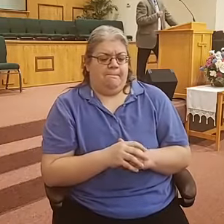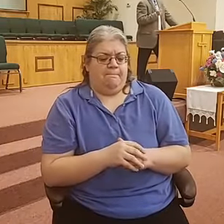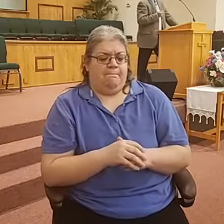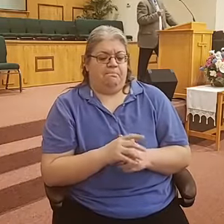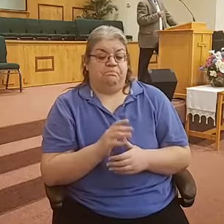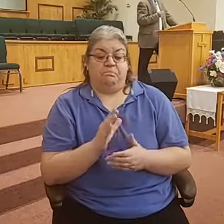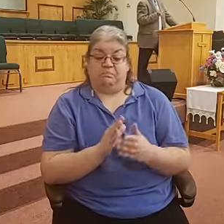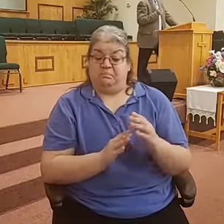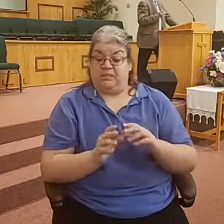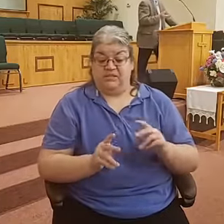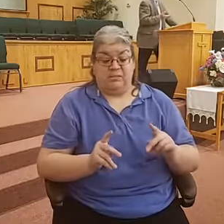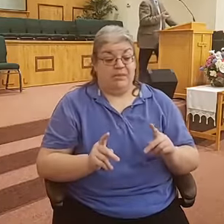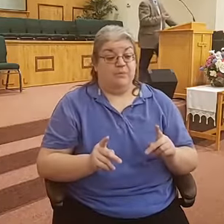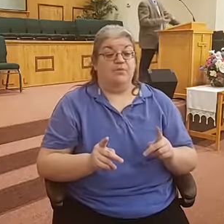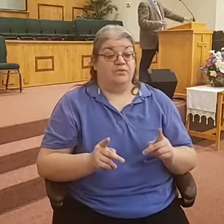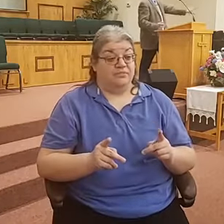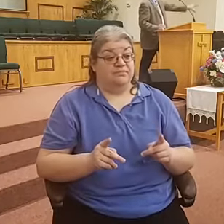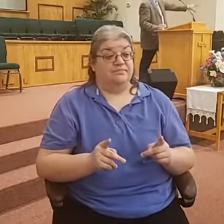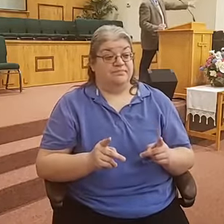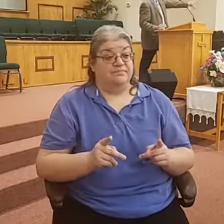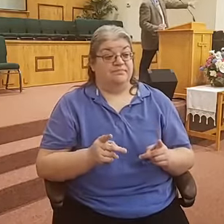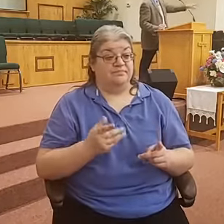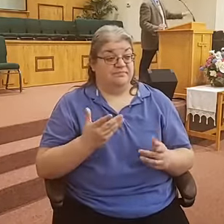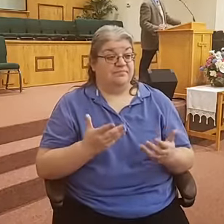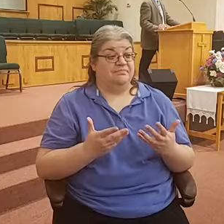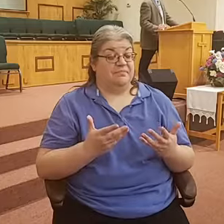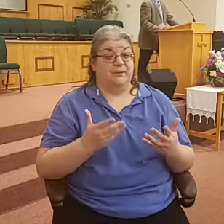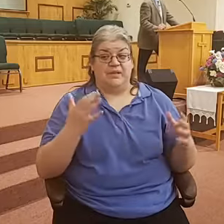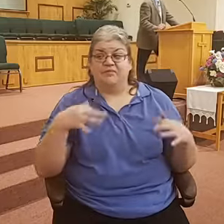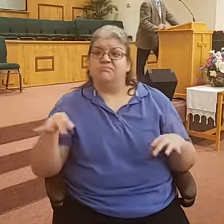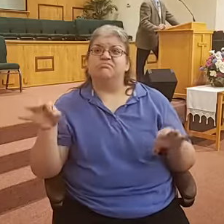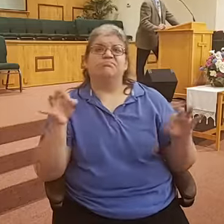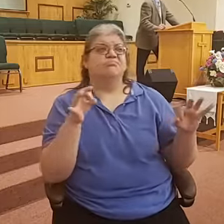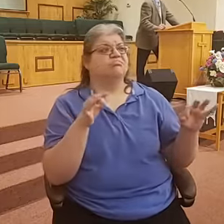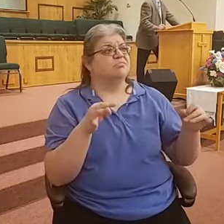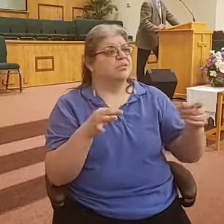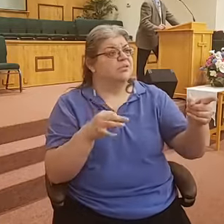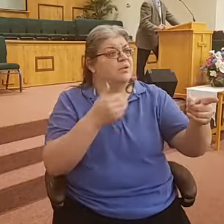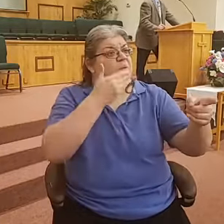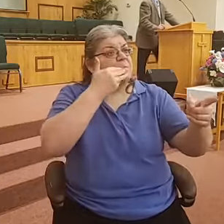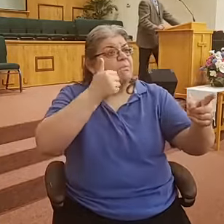they might have the problem, they look around, they see other people with greater abilities than they have.